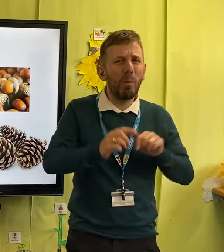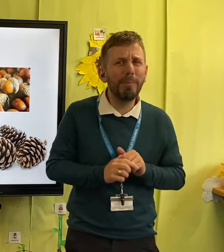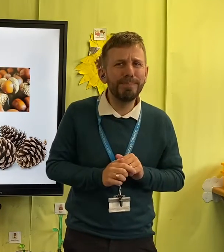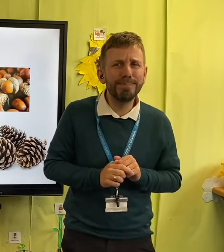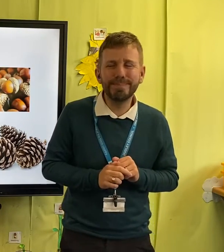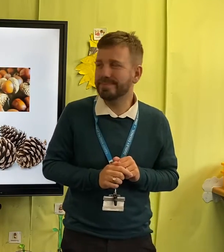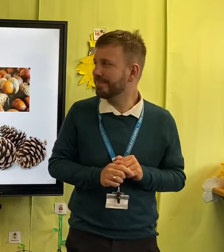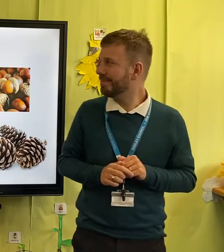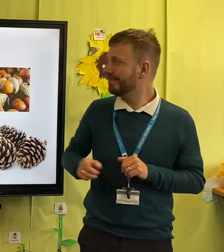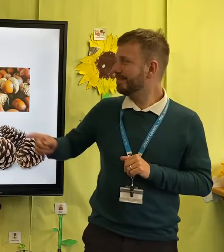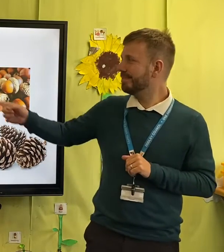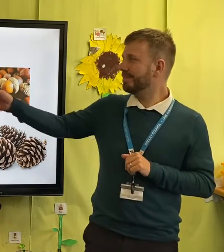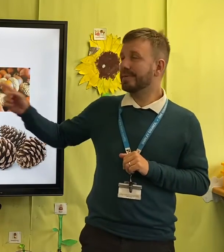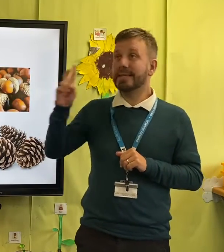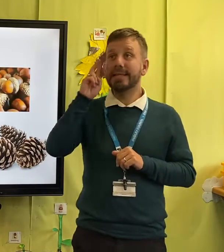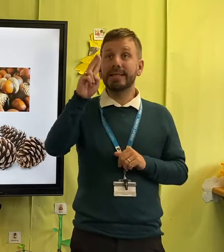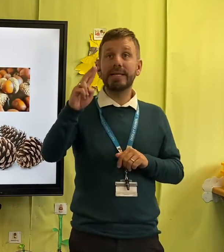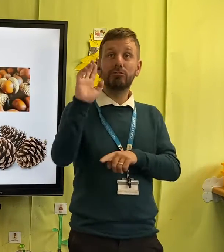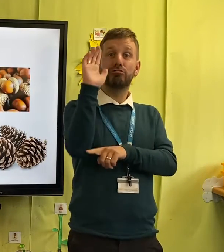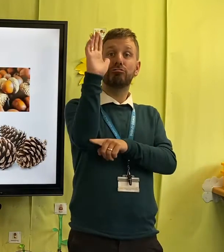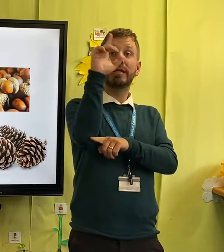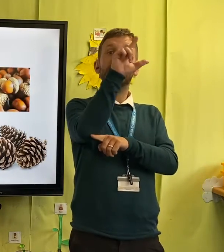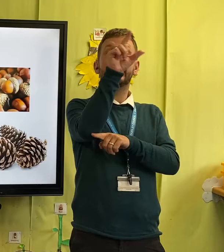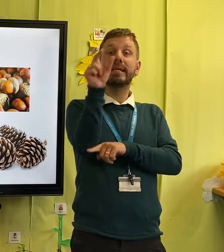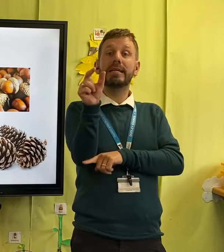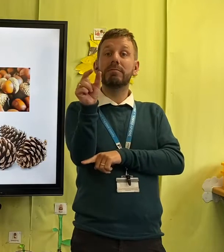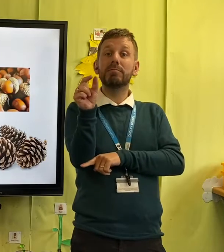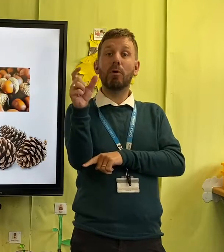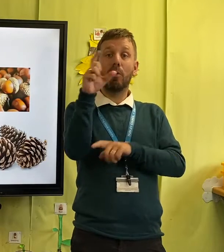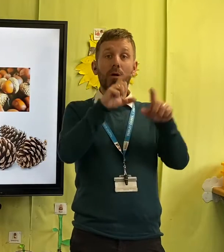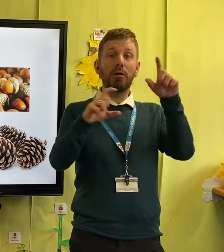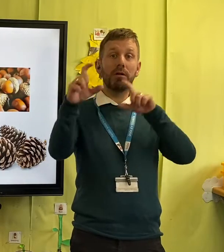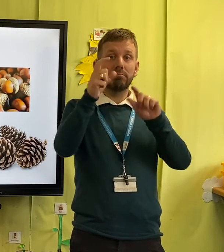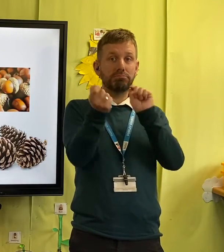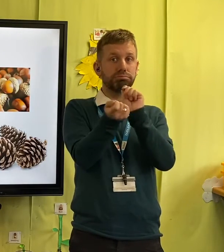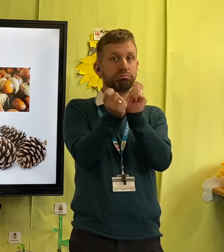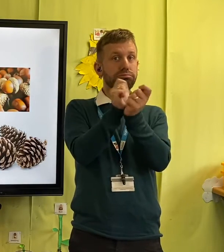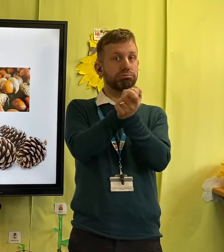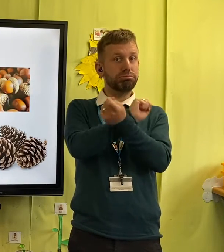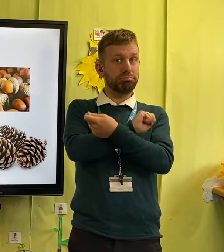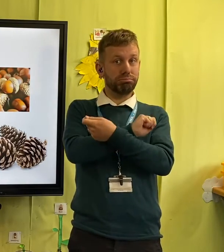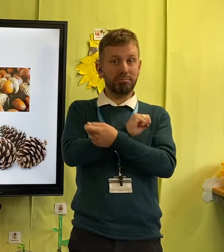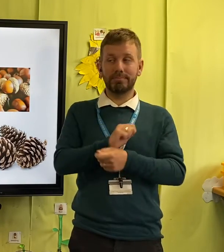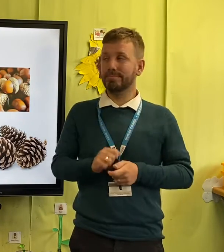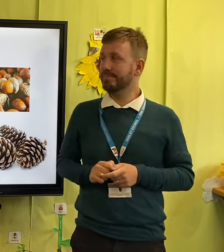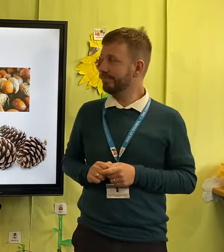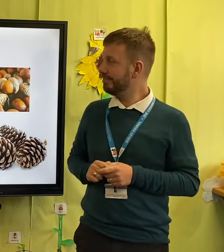What do we see during autumn? We can see the trees' leaves changing colour.